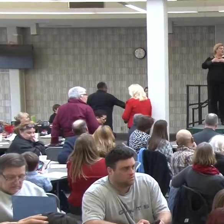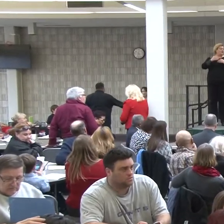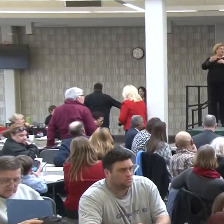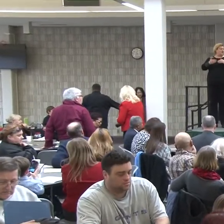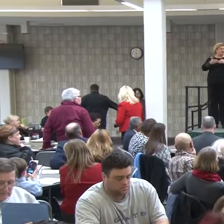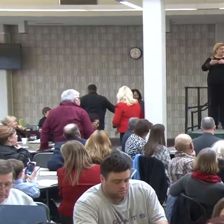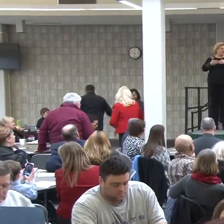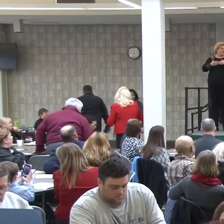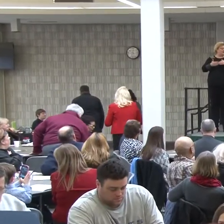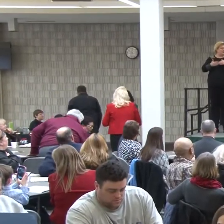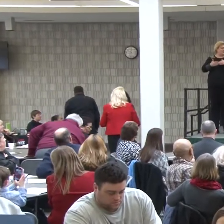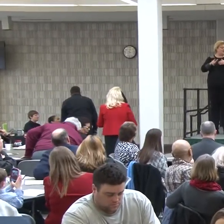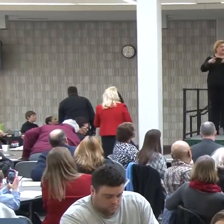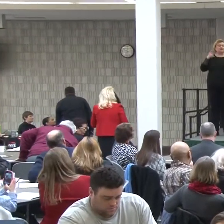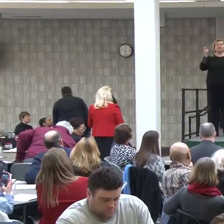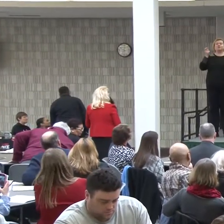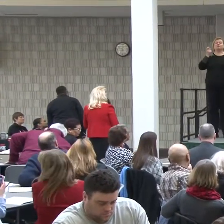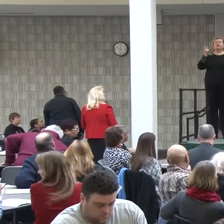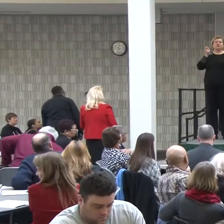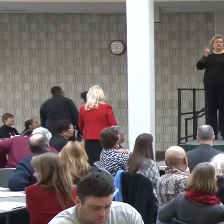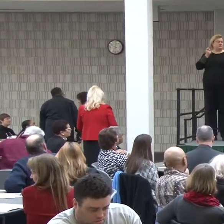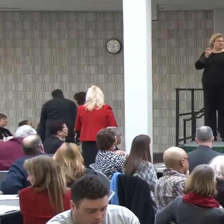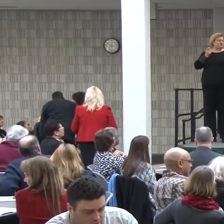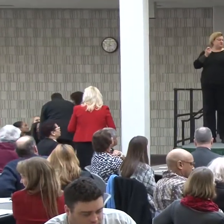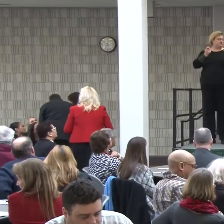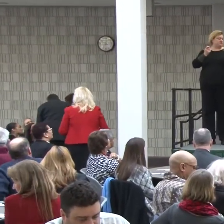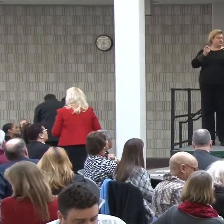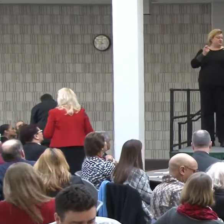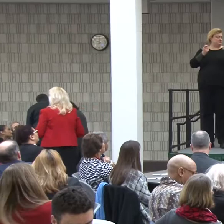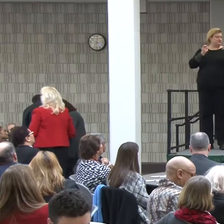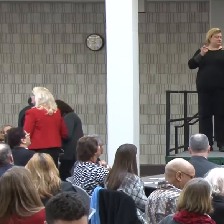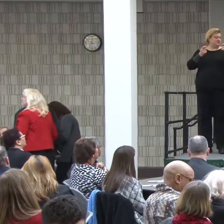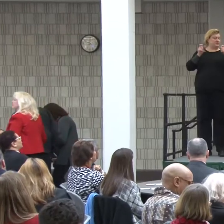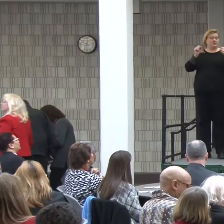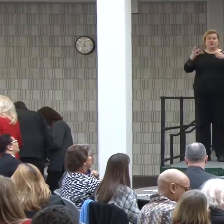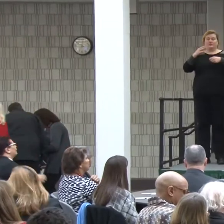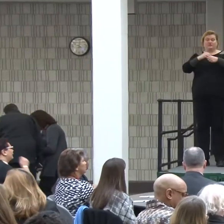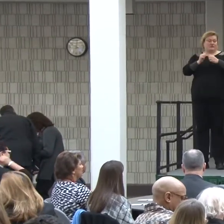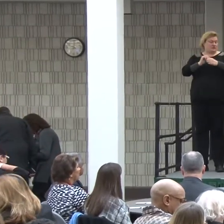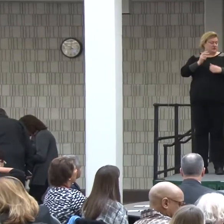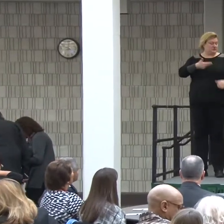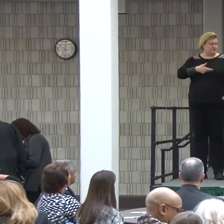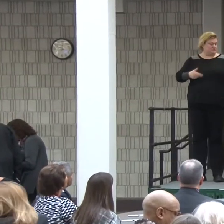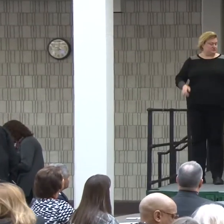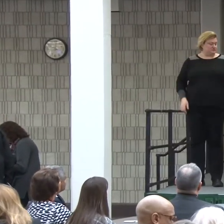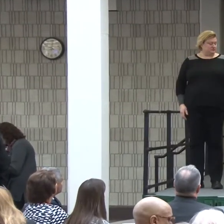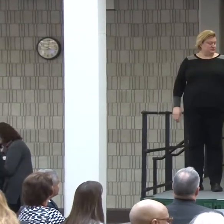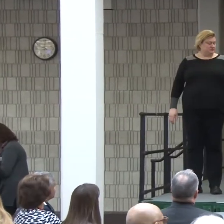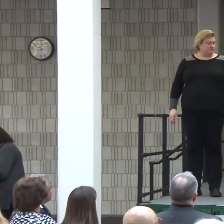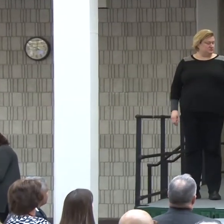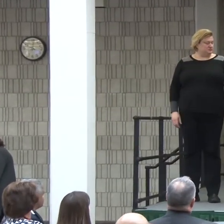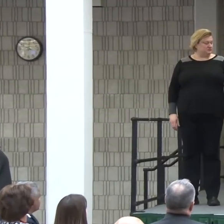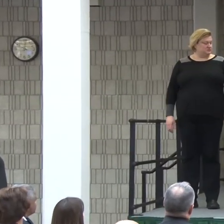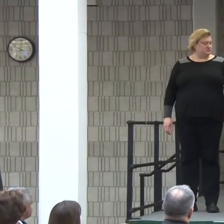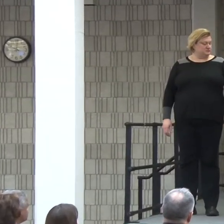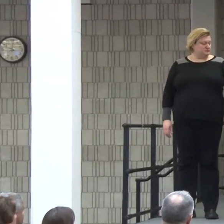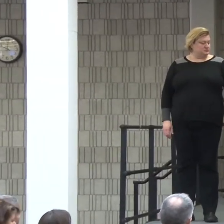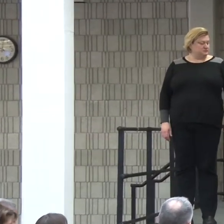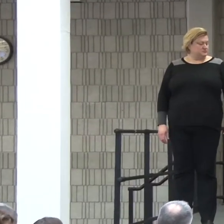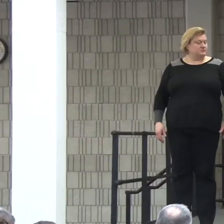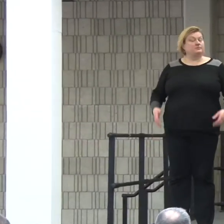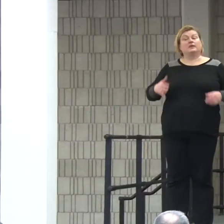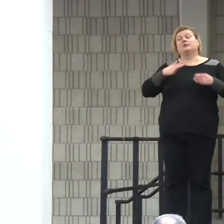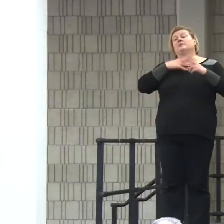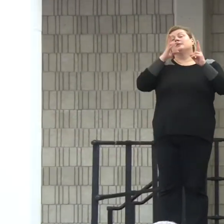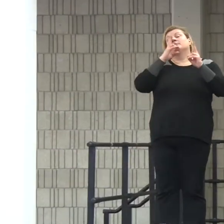this celebration so that you may get involved with us. And it's my honor this